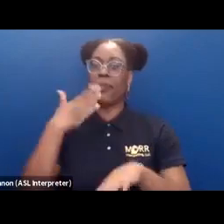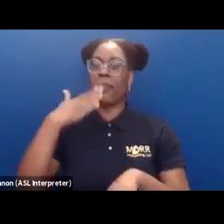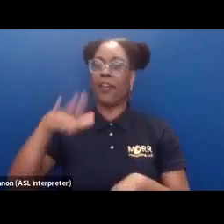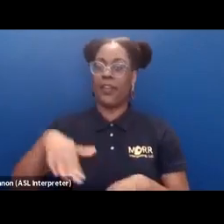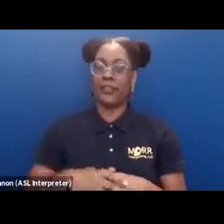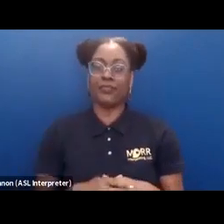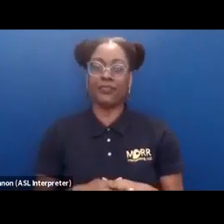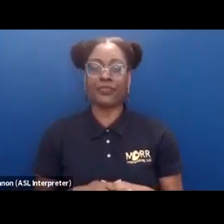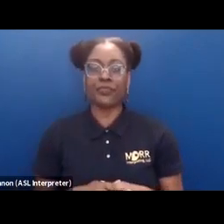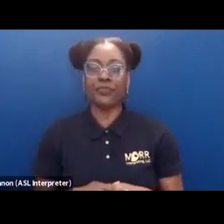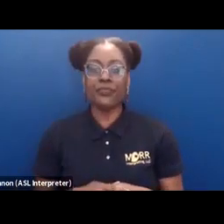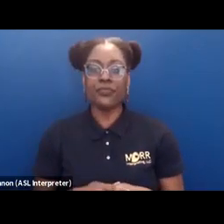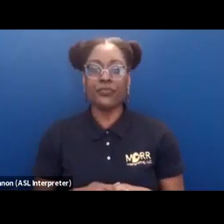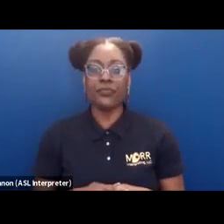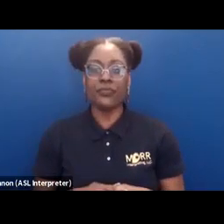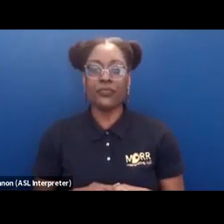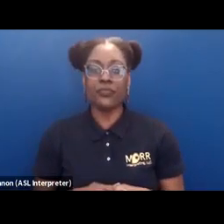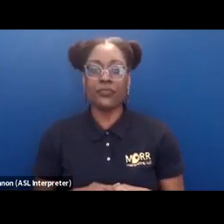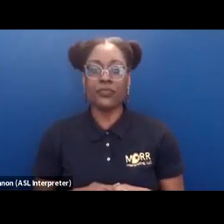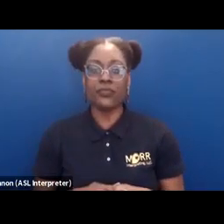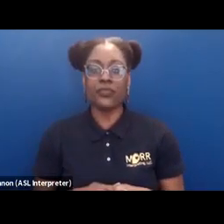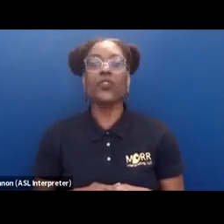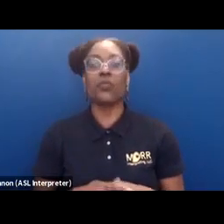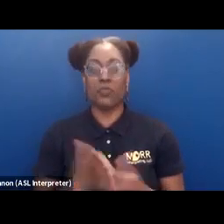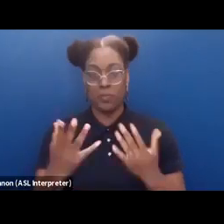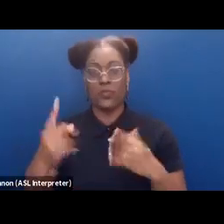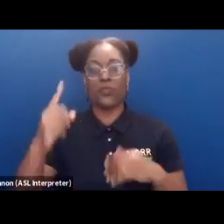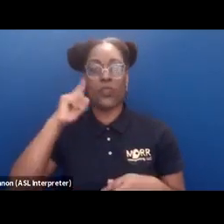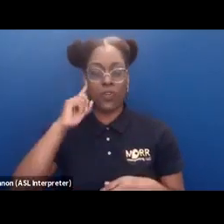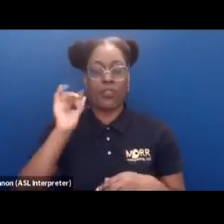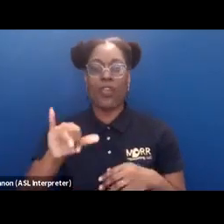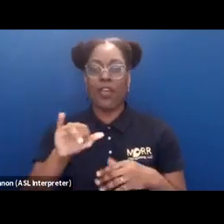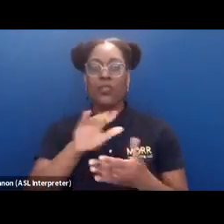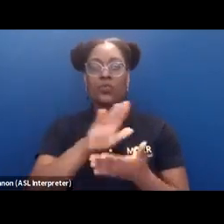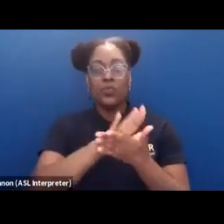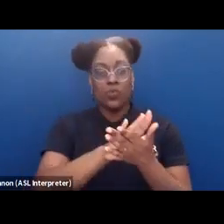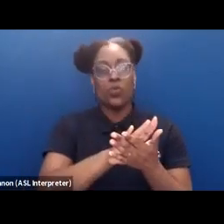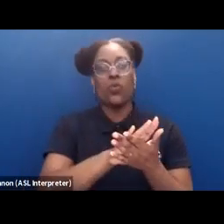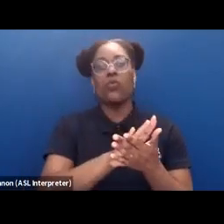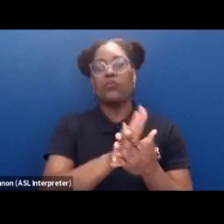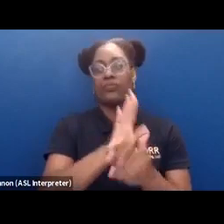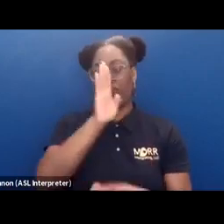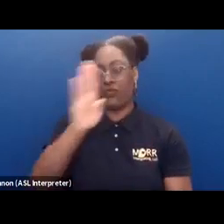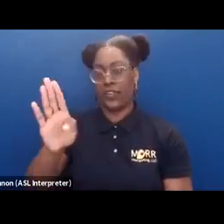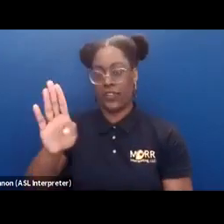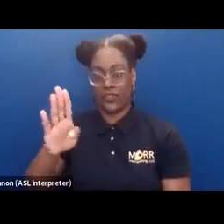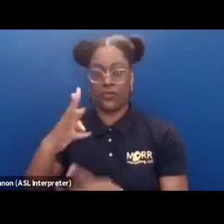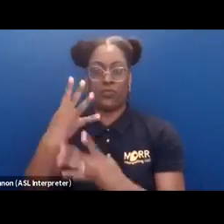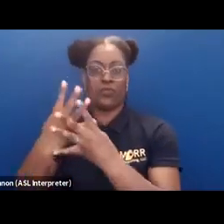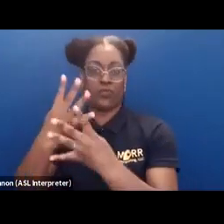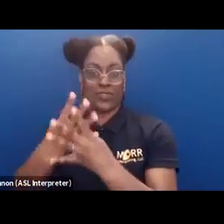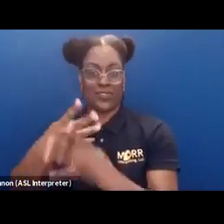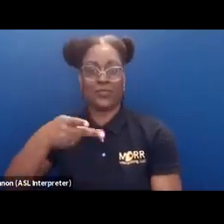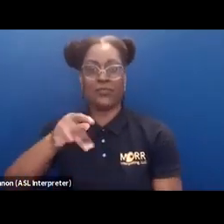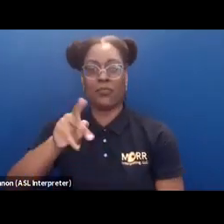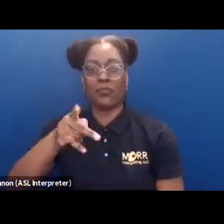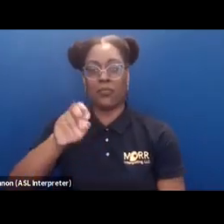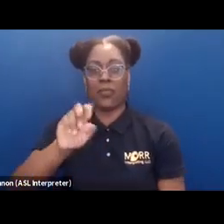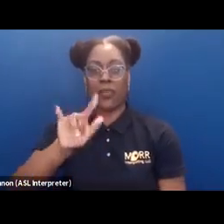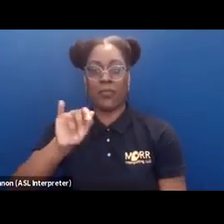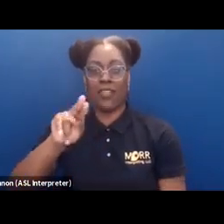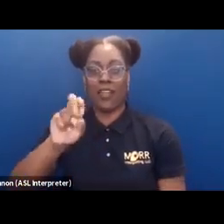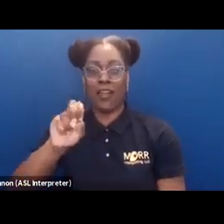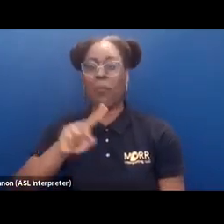been called the school to prison pipeline. But actually, it's not really a pipeline because schools themselves are prison.